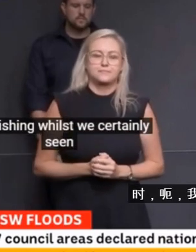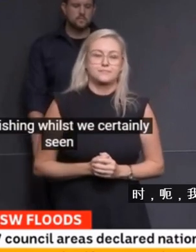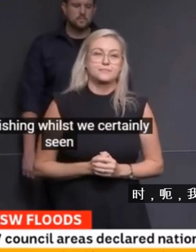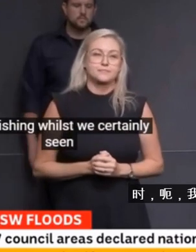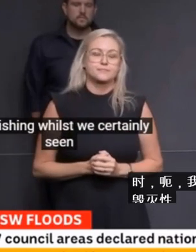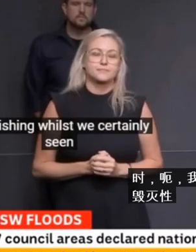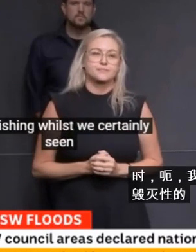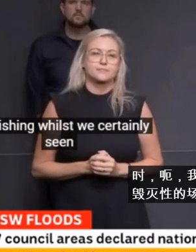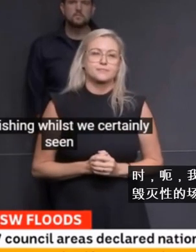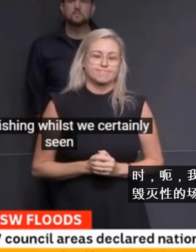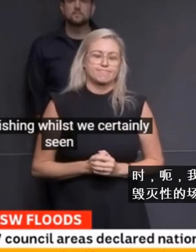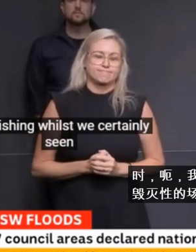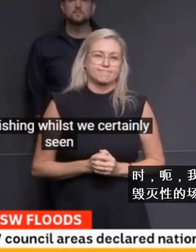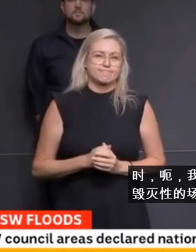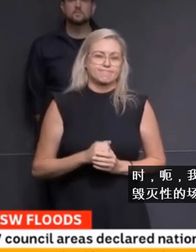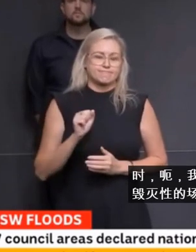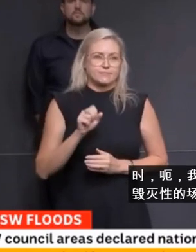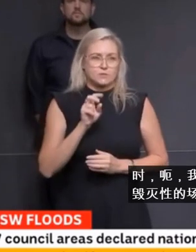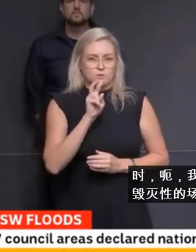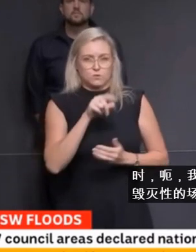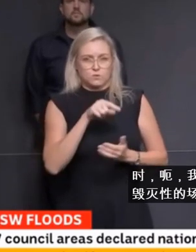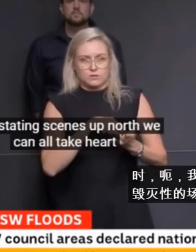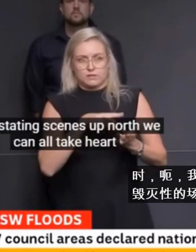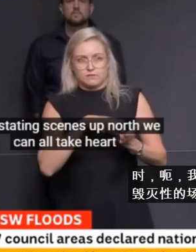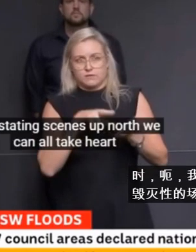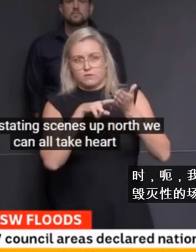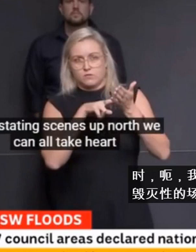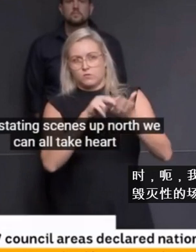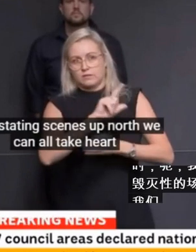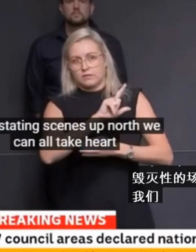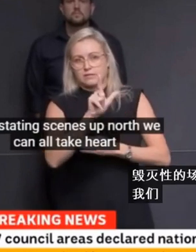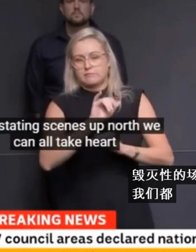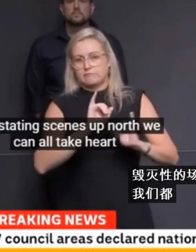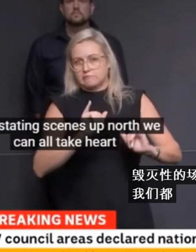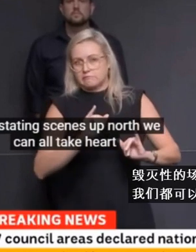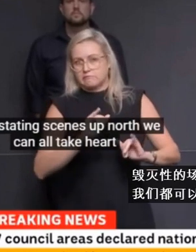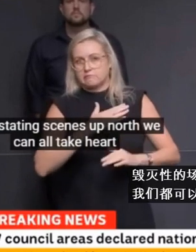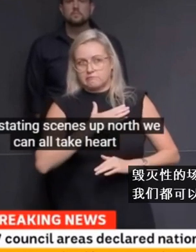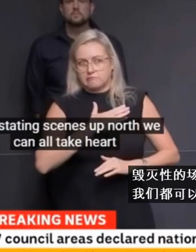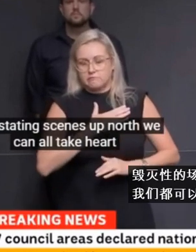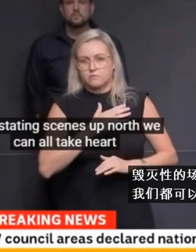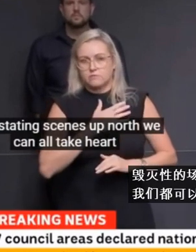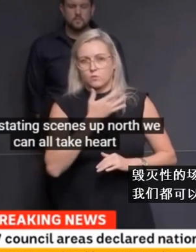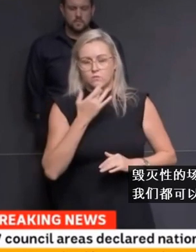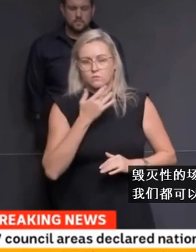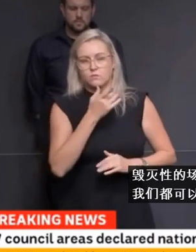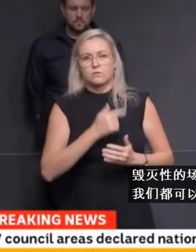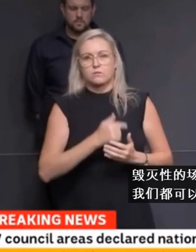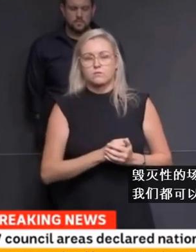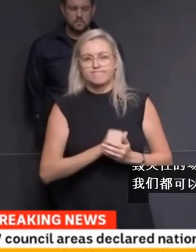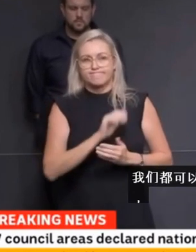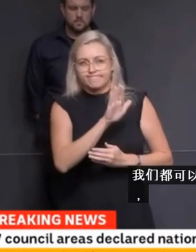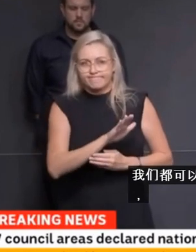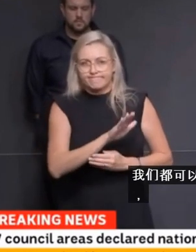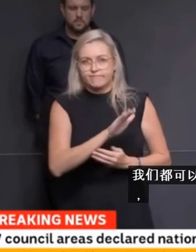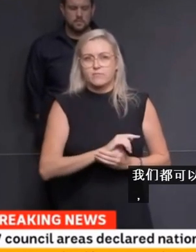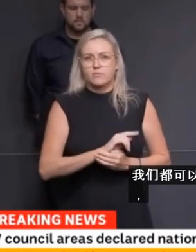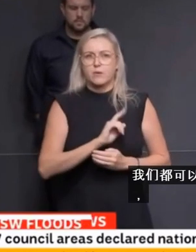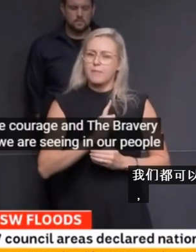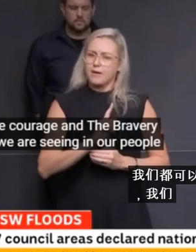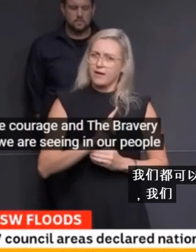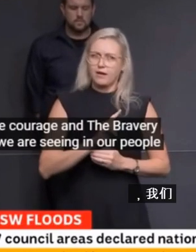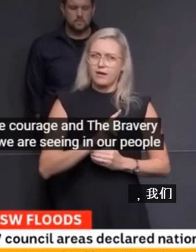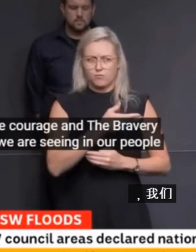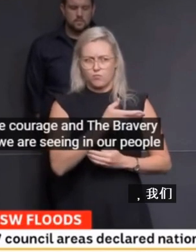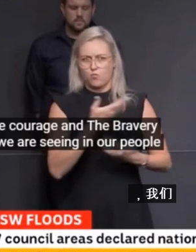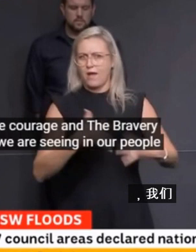certainly seen devastating scenes up north, we can all take heart in the courage and the bravery that